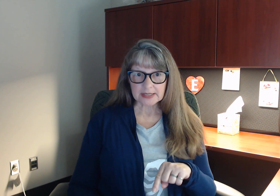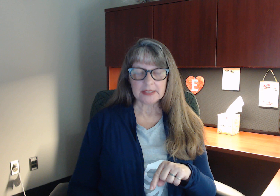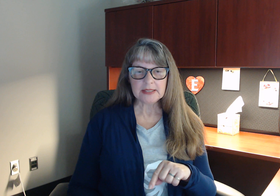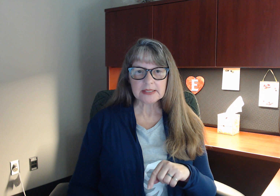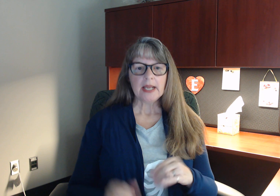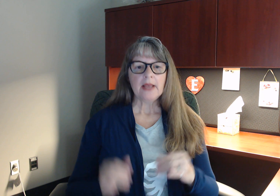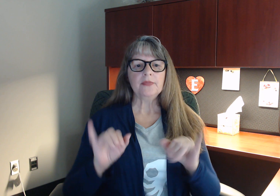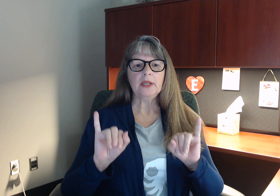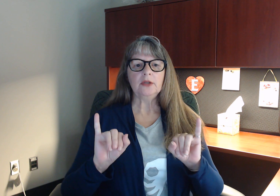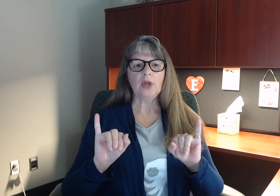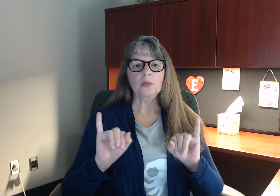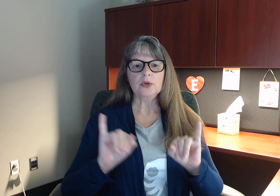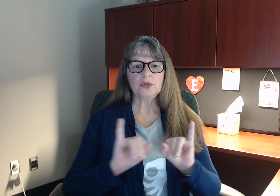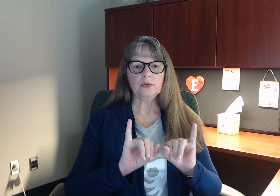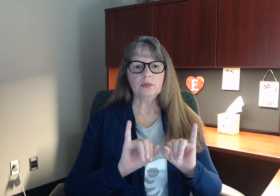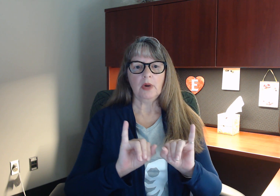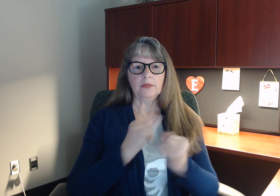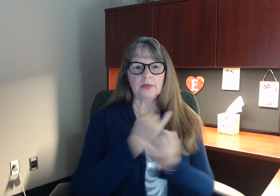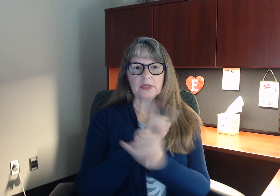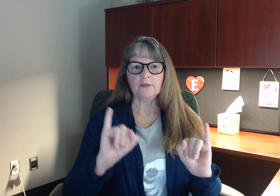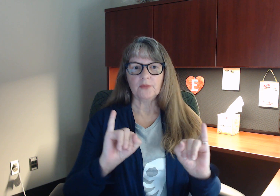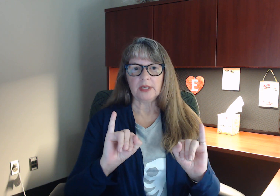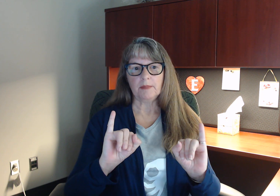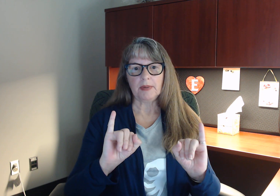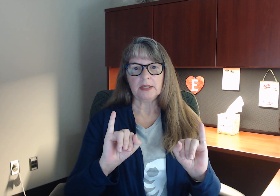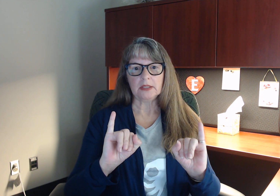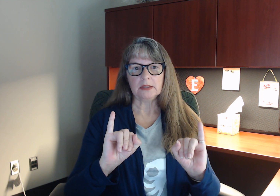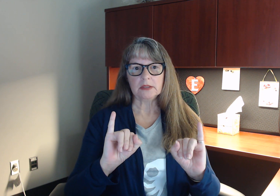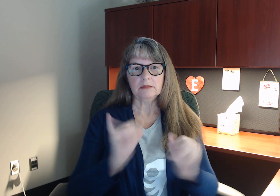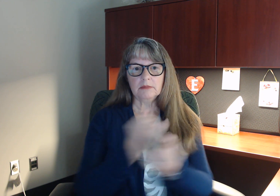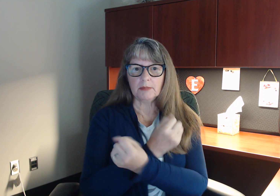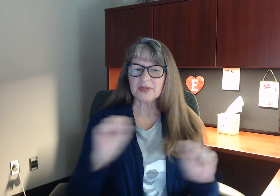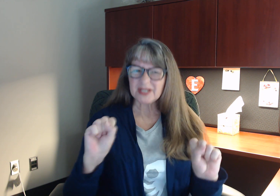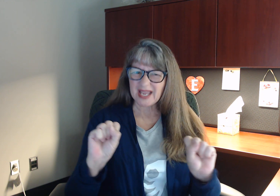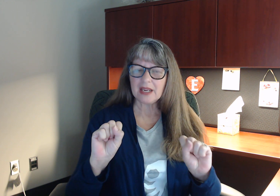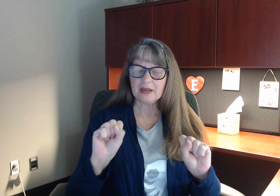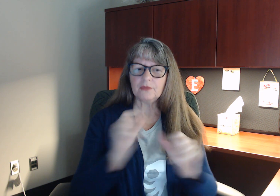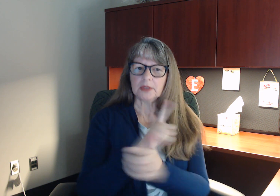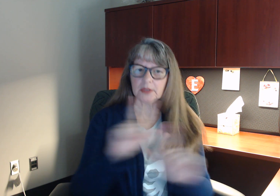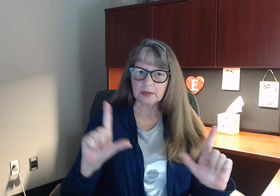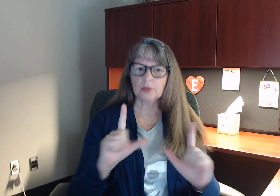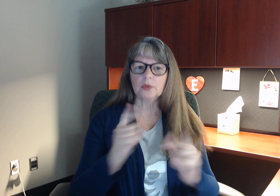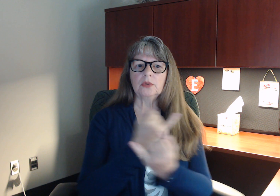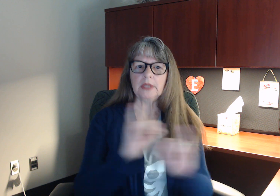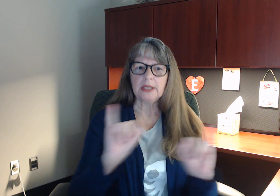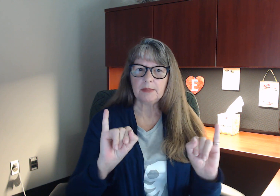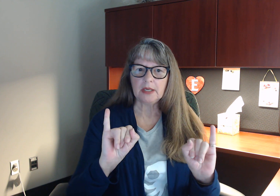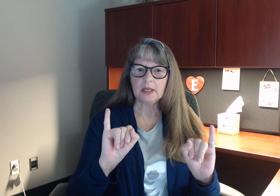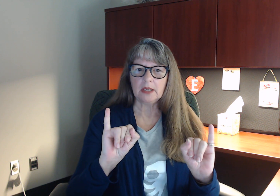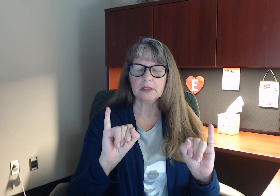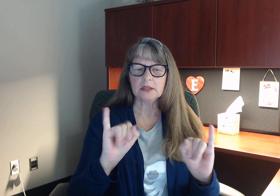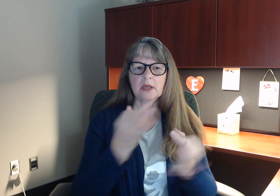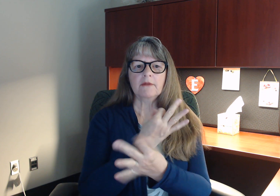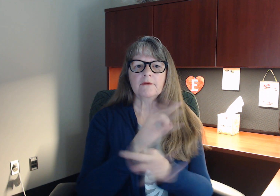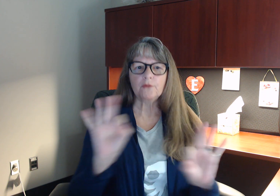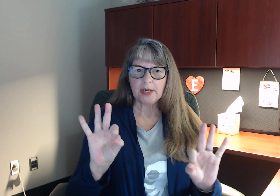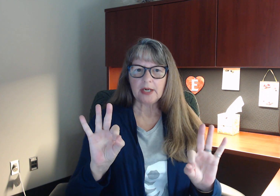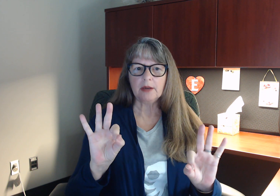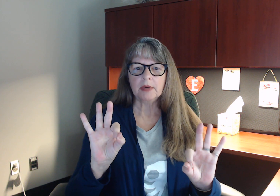independent, then I would do the sign for independent. Remember, save, liberal, independent, freedom. It's